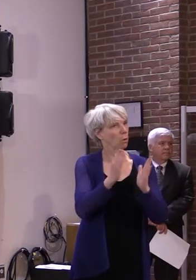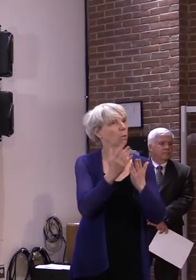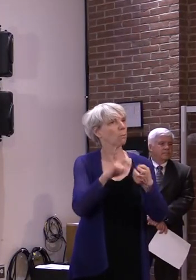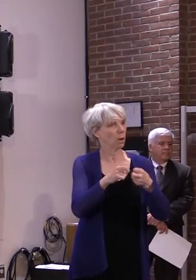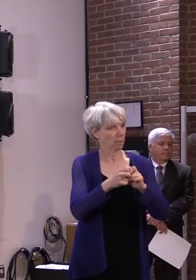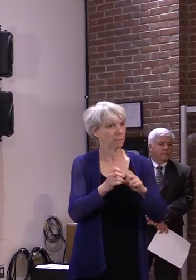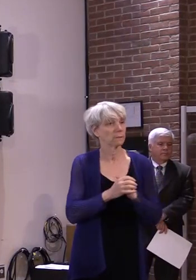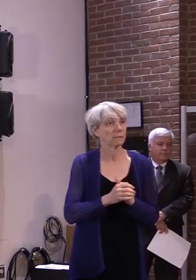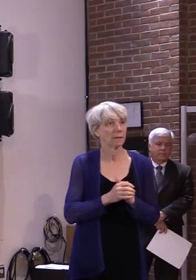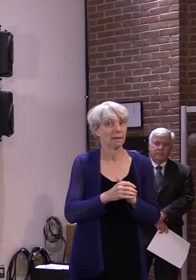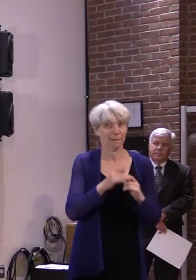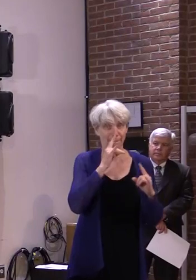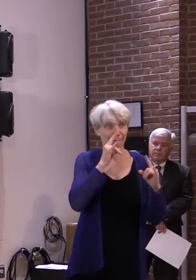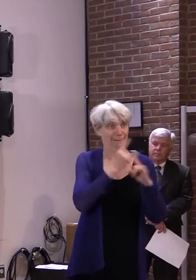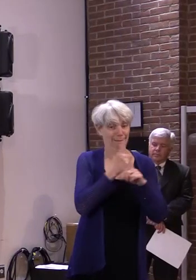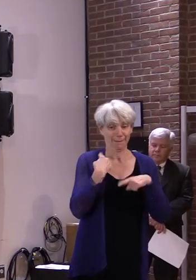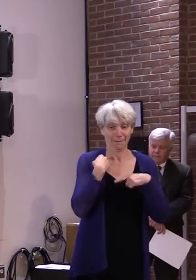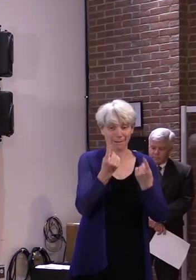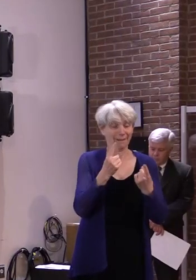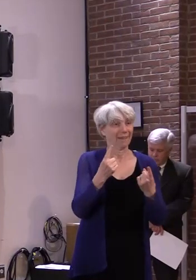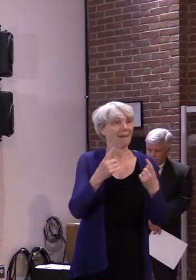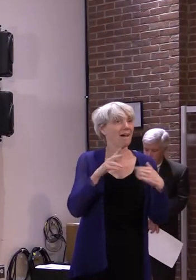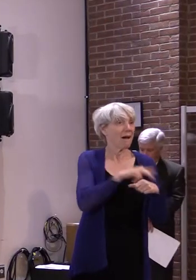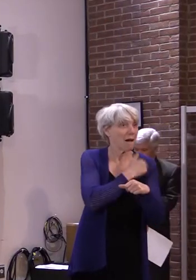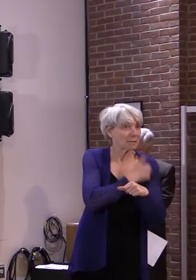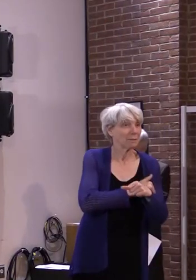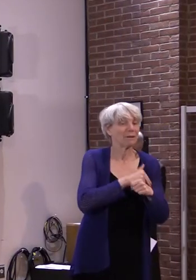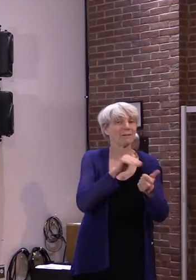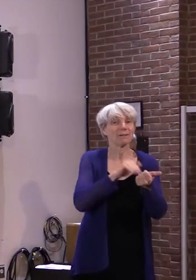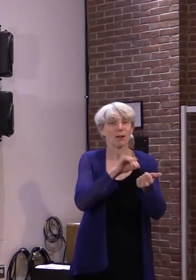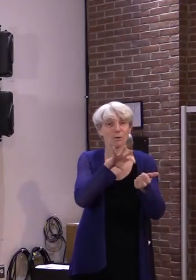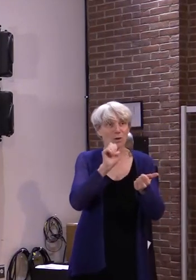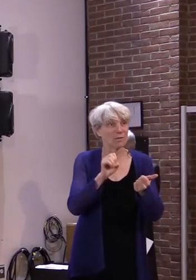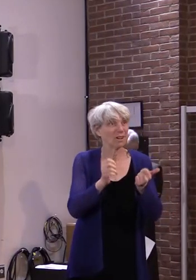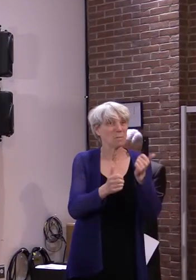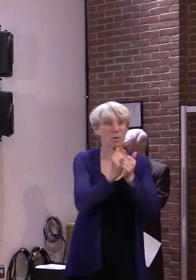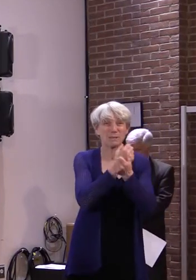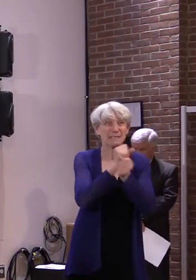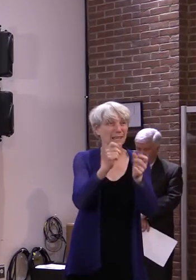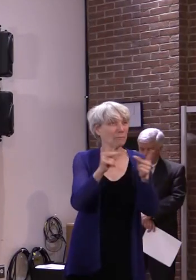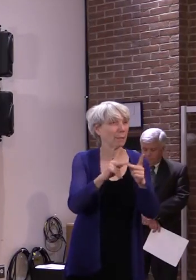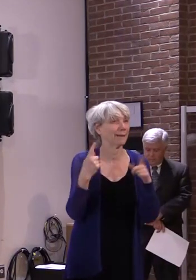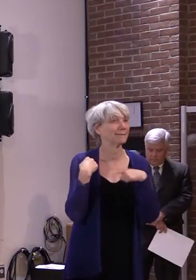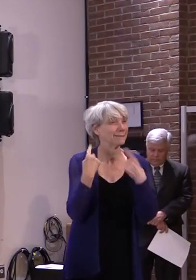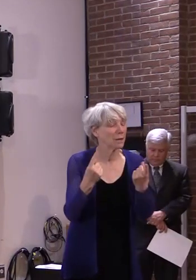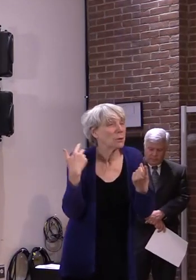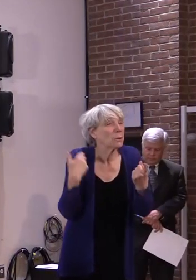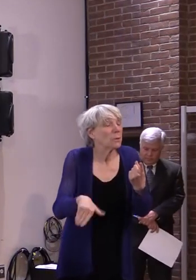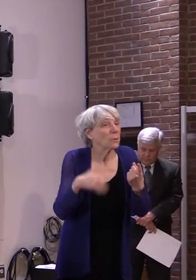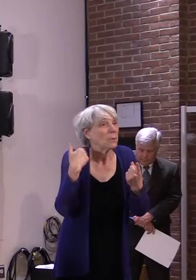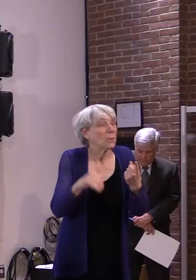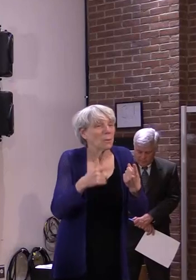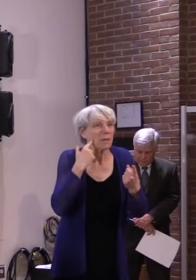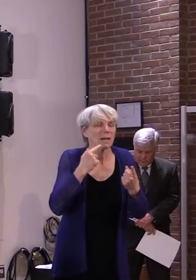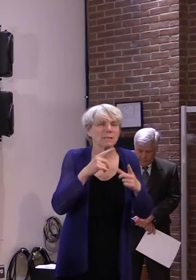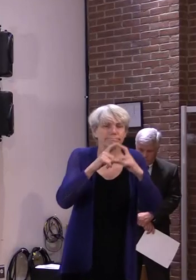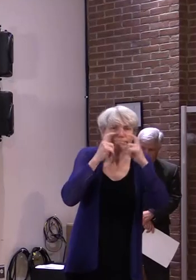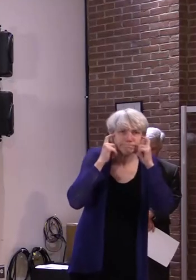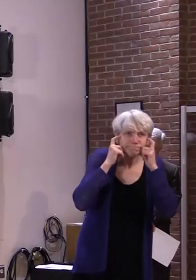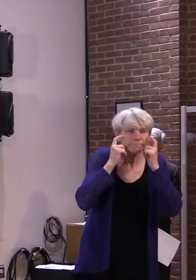the safest places to be. And now with Vermont's robust vaccination rates, they are even